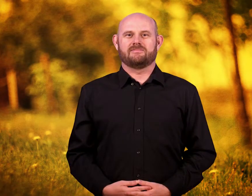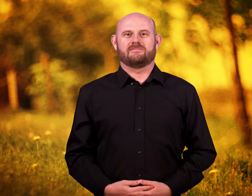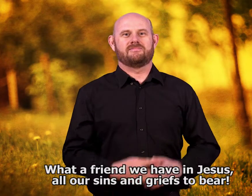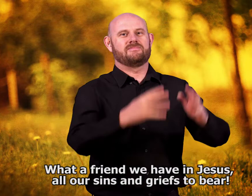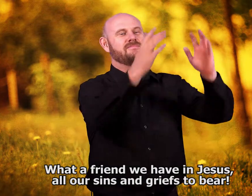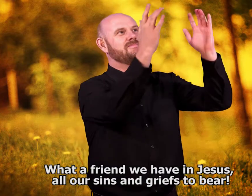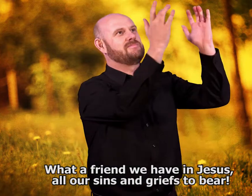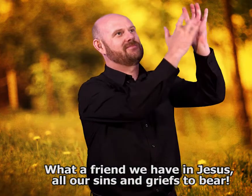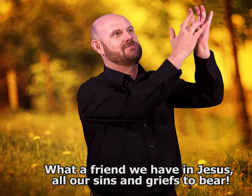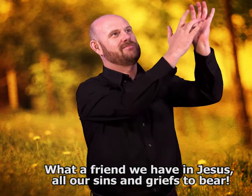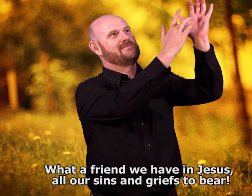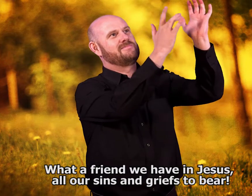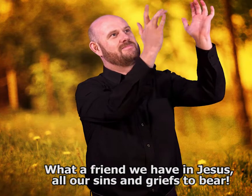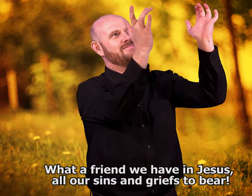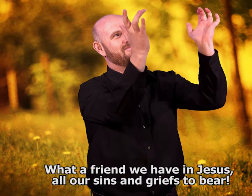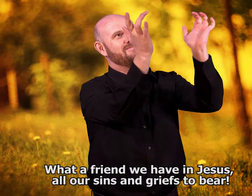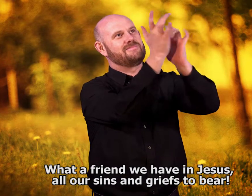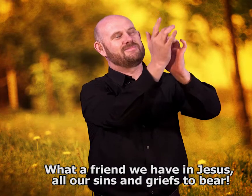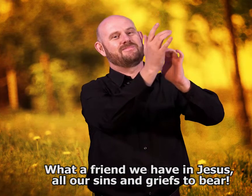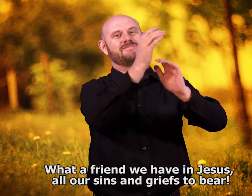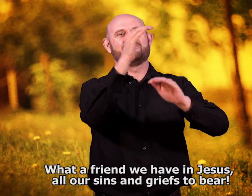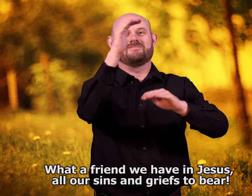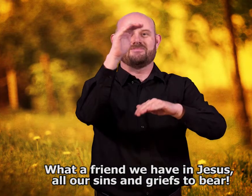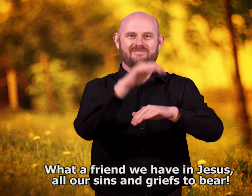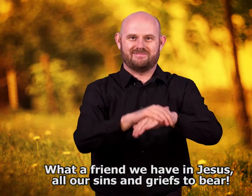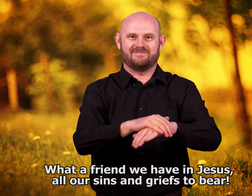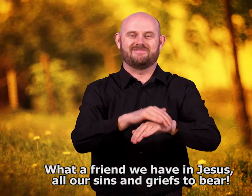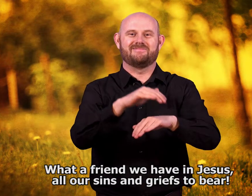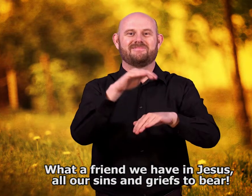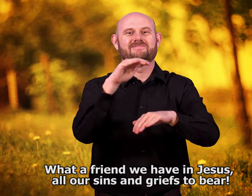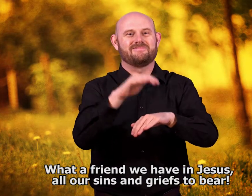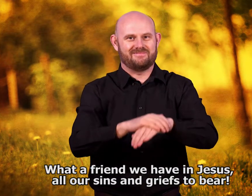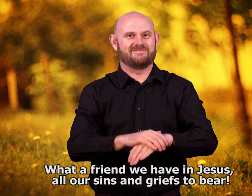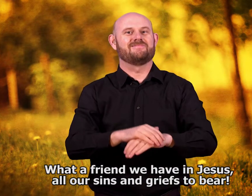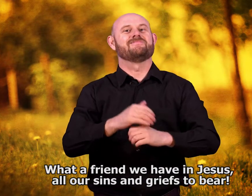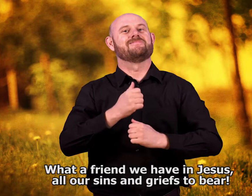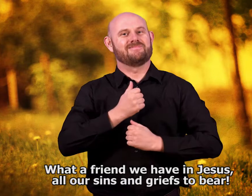What a friend we have in Jesus,